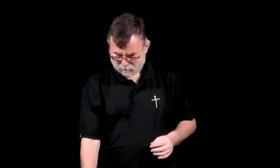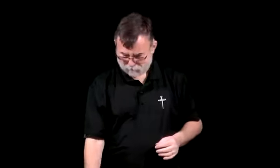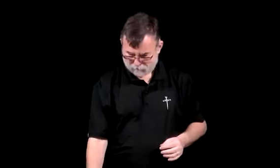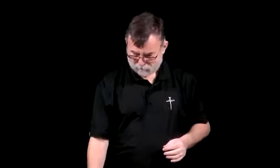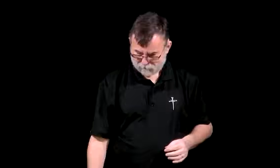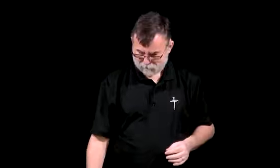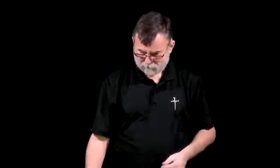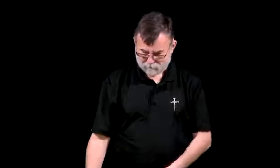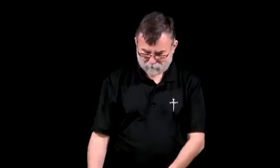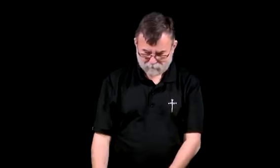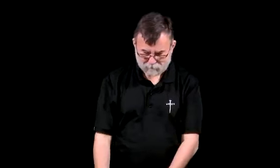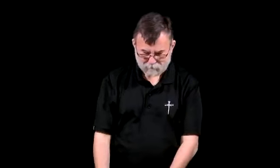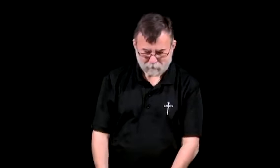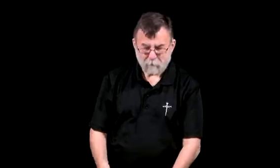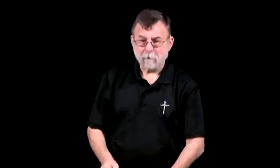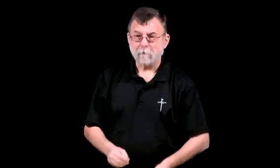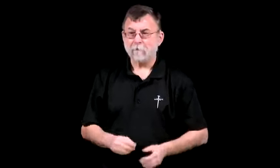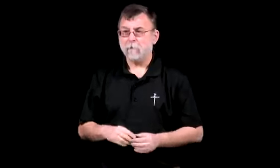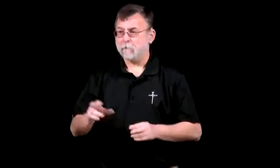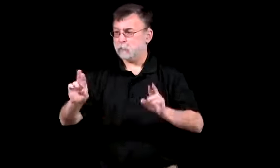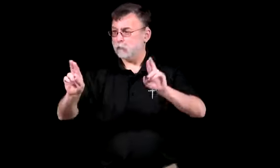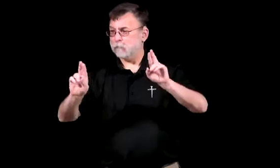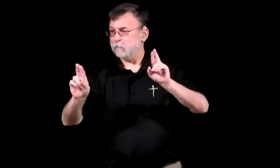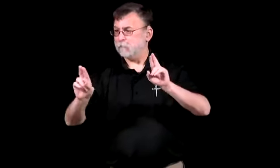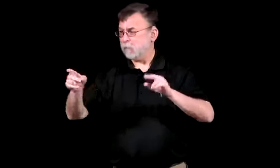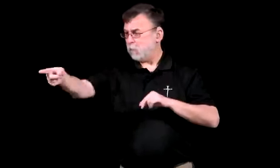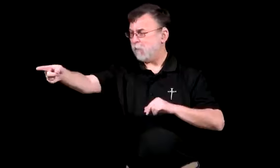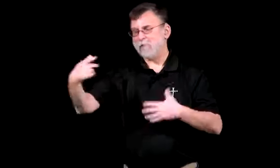What's the theme of today's message? Are you ready?